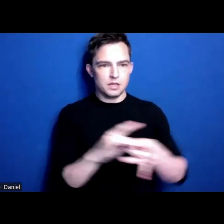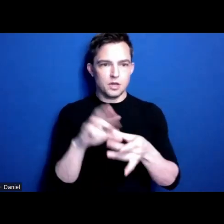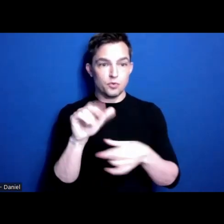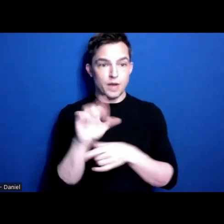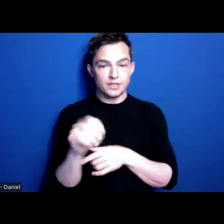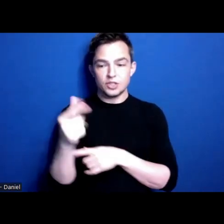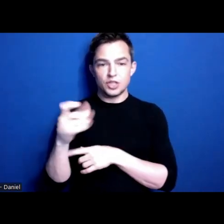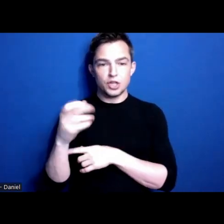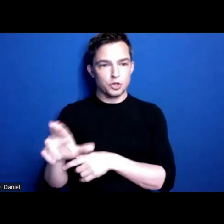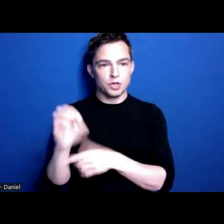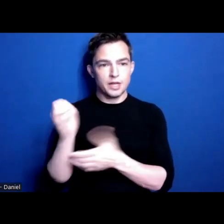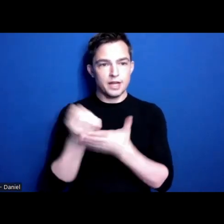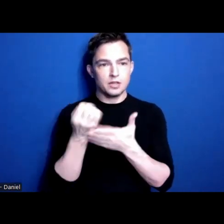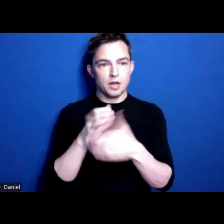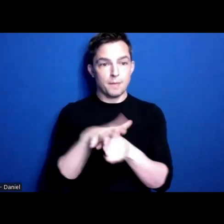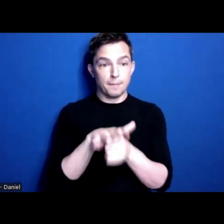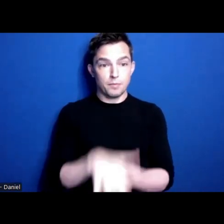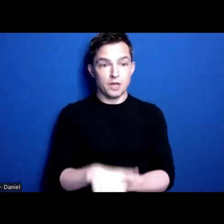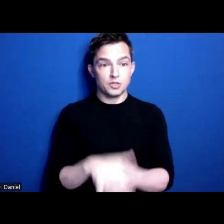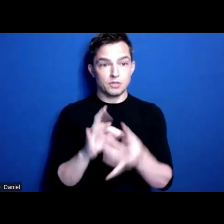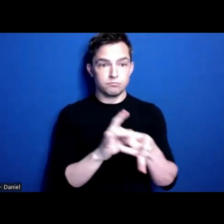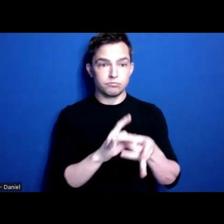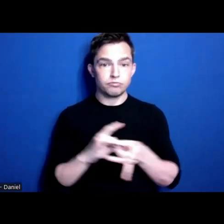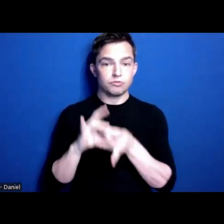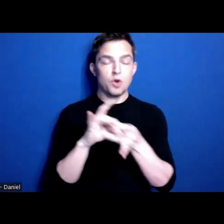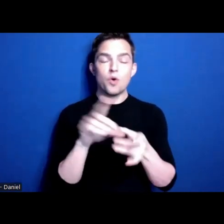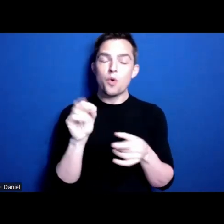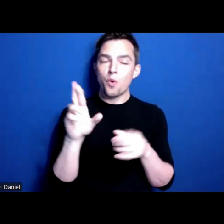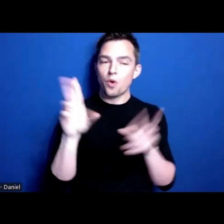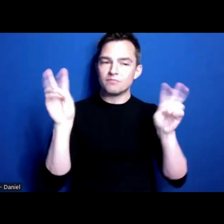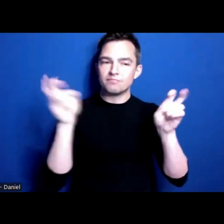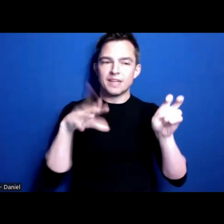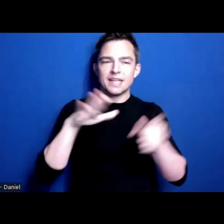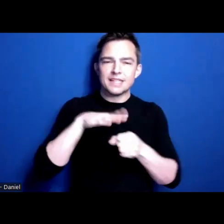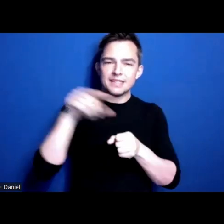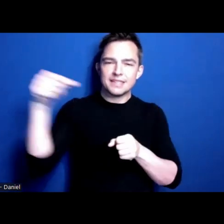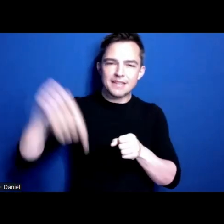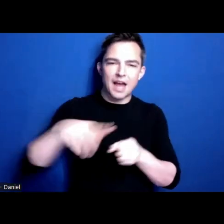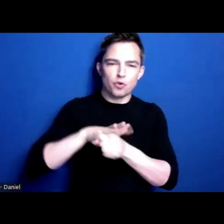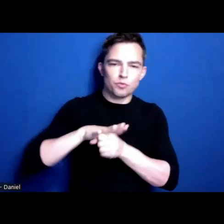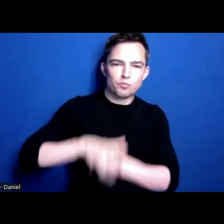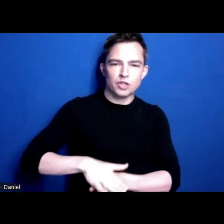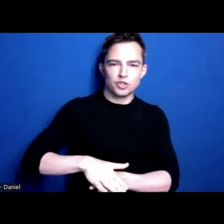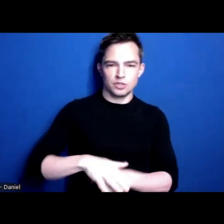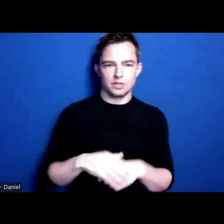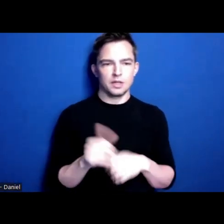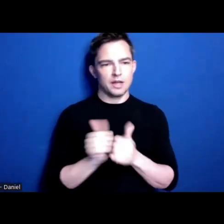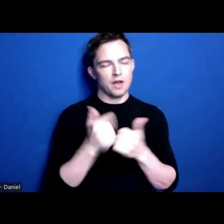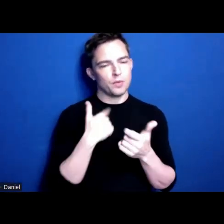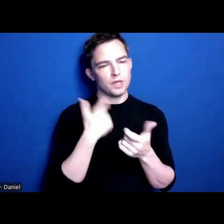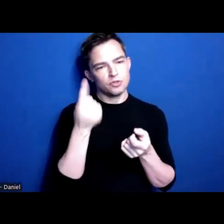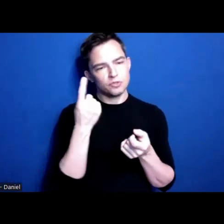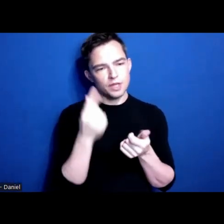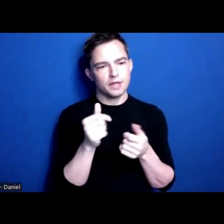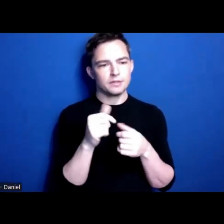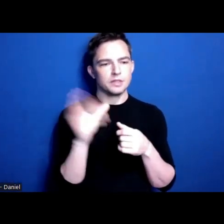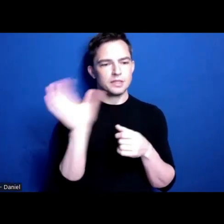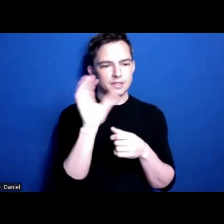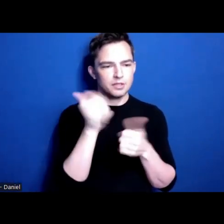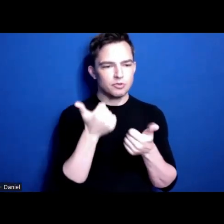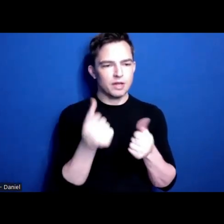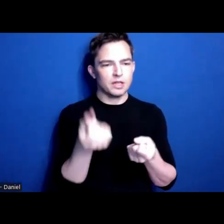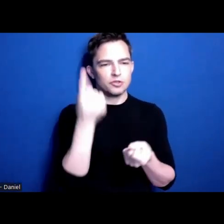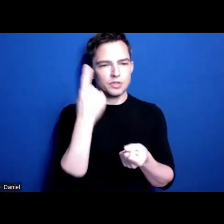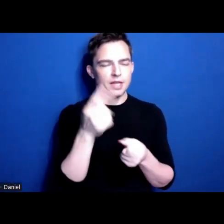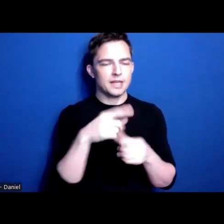and economic oppression, or downpression, as central to how we understand and seek to address anti-Black racism.